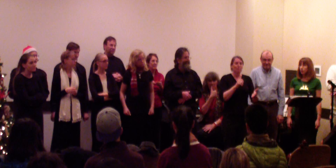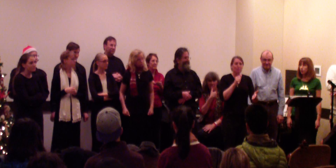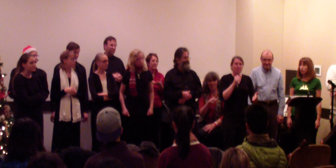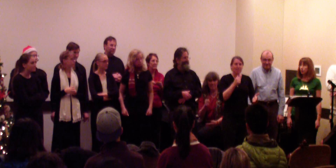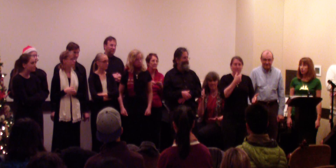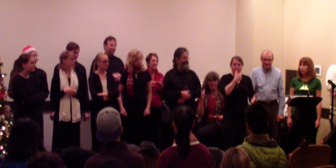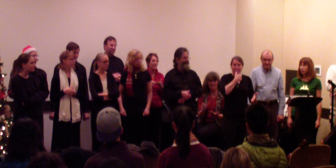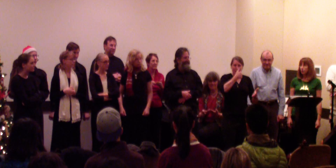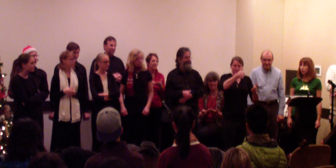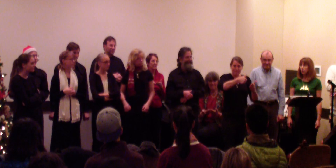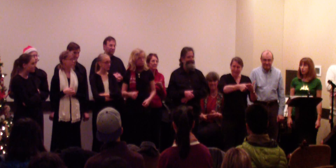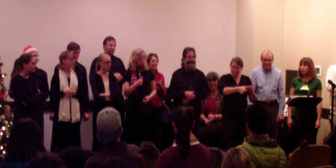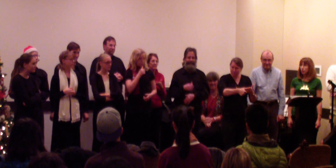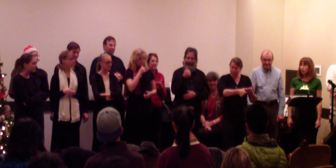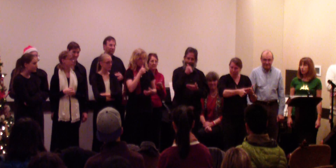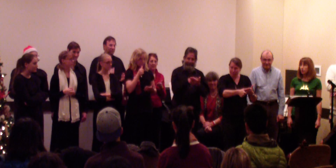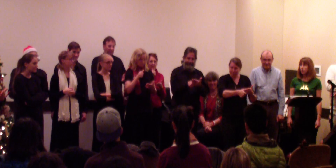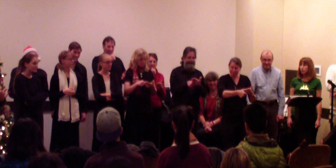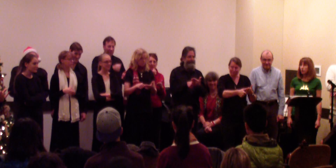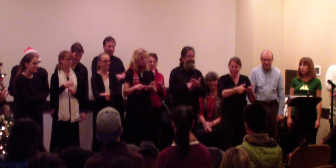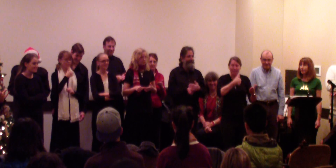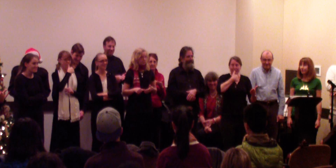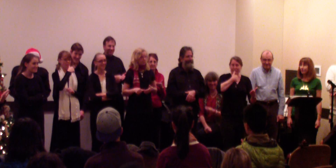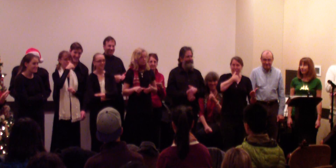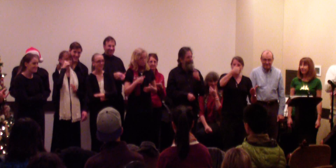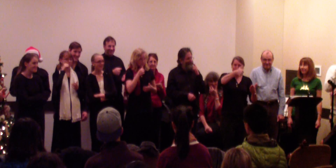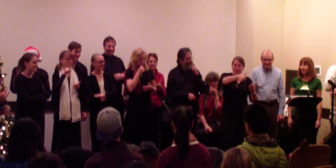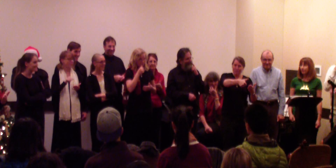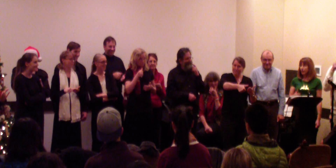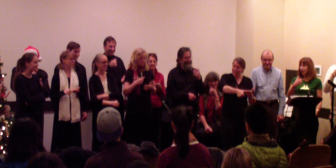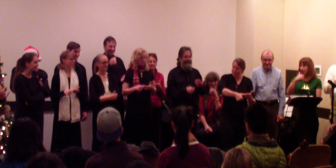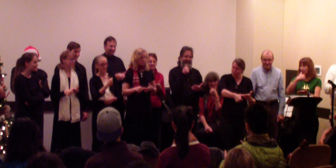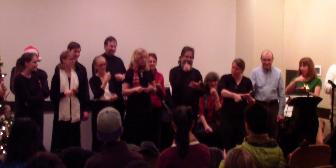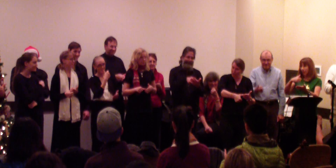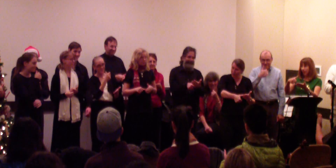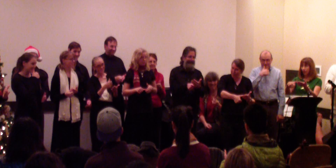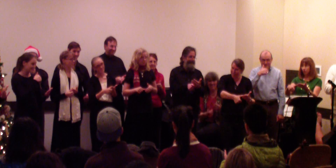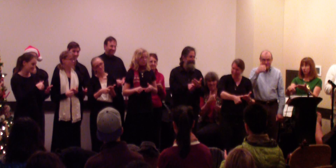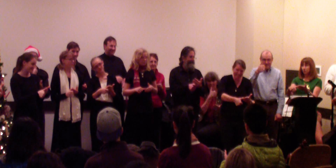remember this stamp thing? So you put the stamp on your card